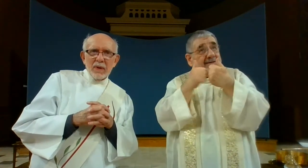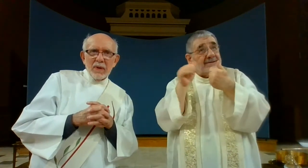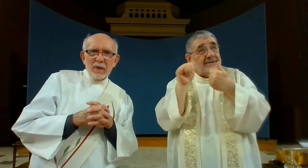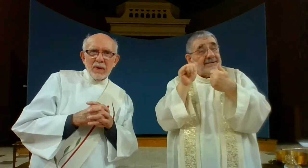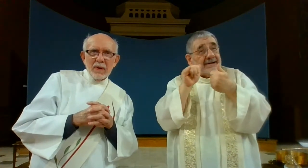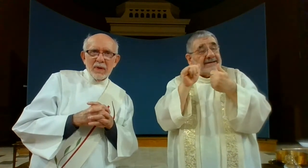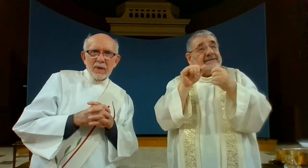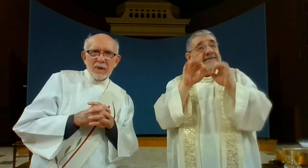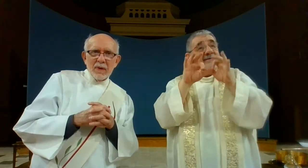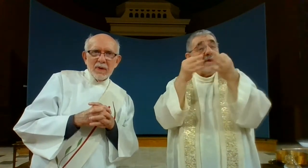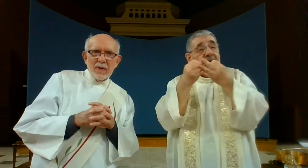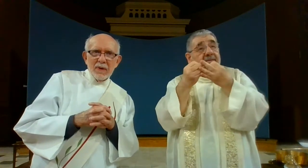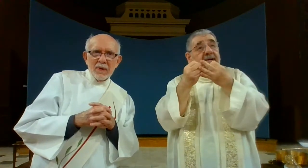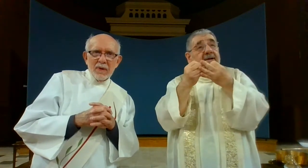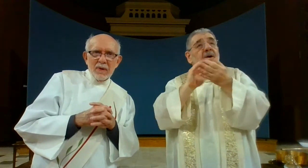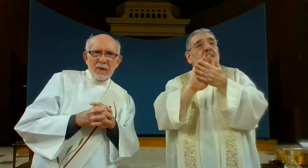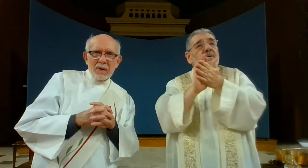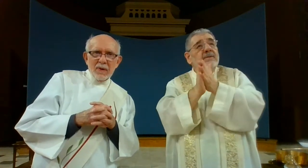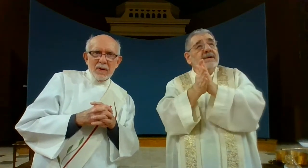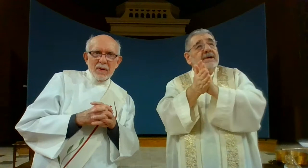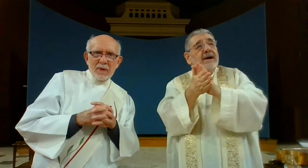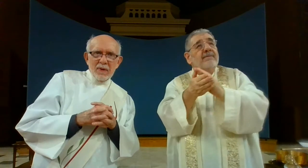and the challenges we face with our family